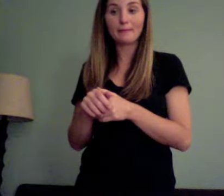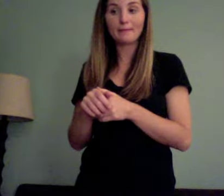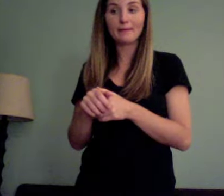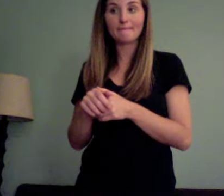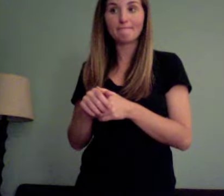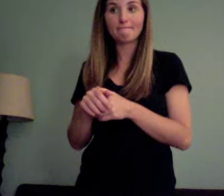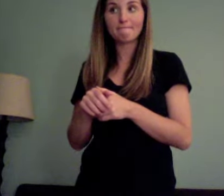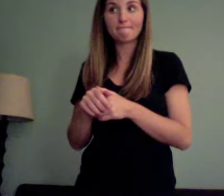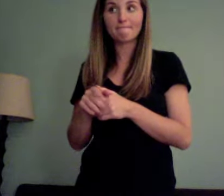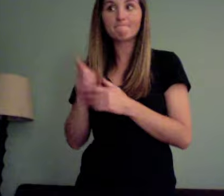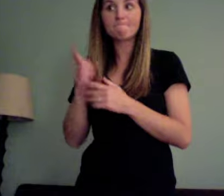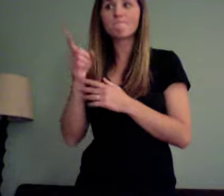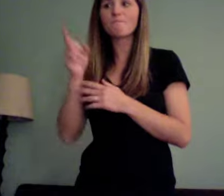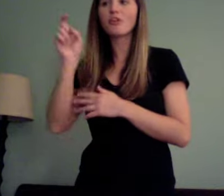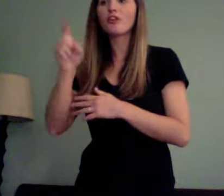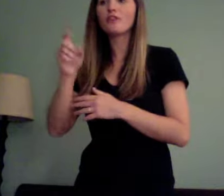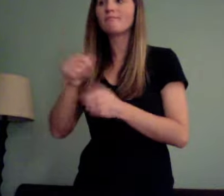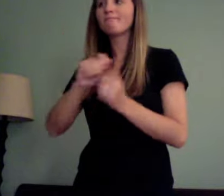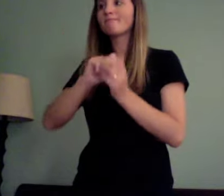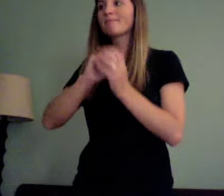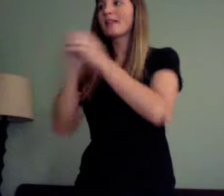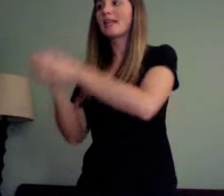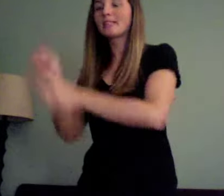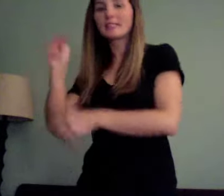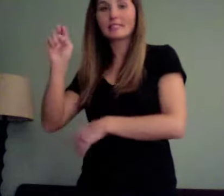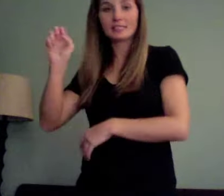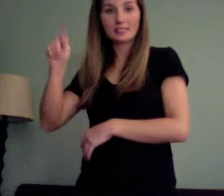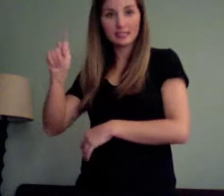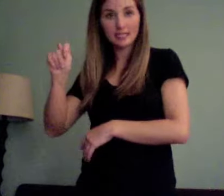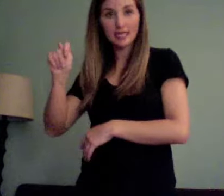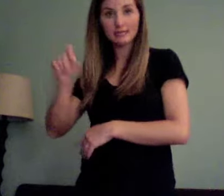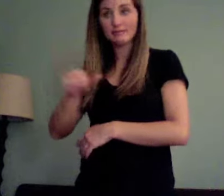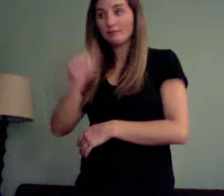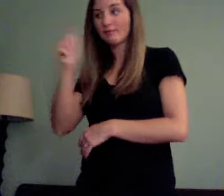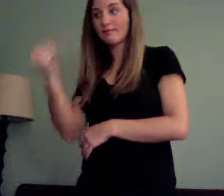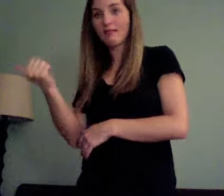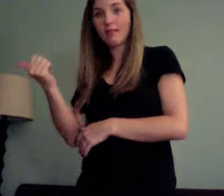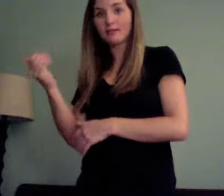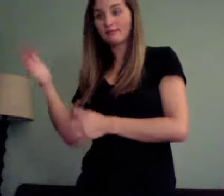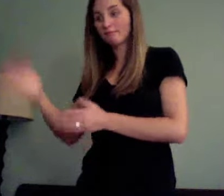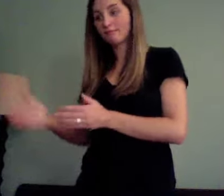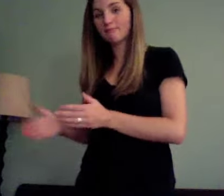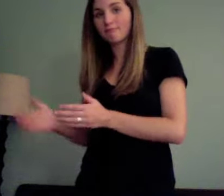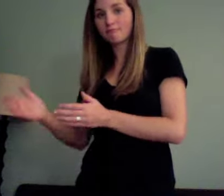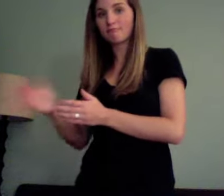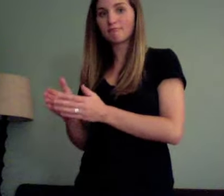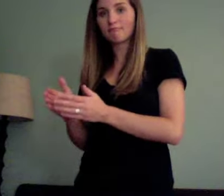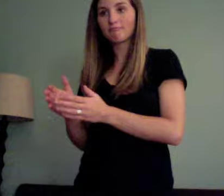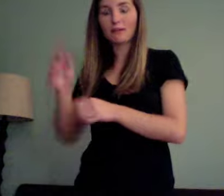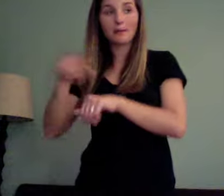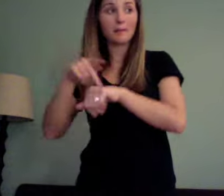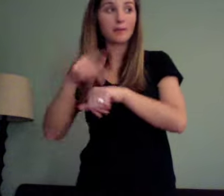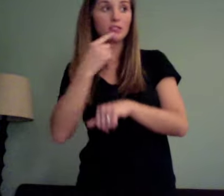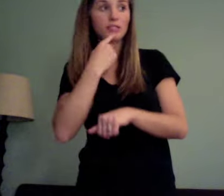that he should cast the nets to the other side because they hadn't caught any fish. And Peter spoke up and correct them, said, hey, listen, we're the fishermen. You're the teacher.